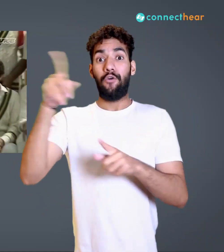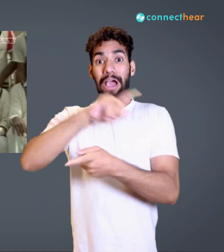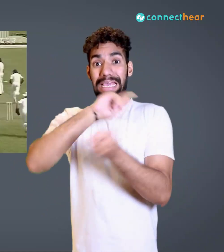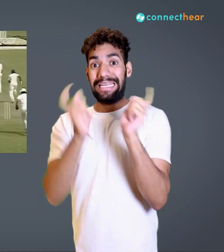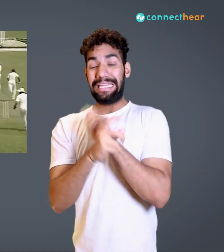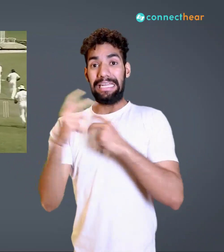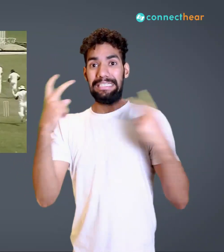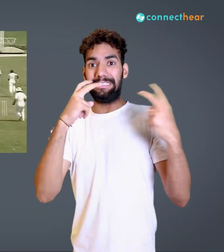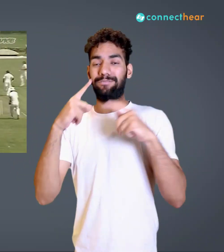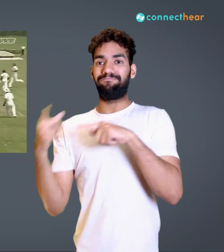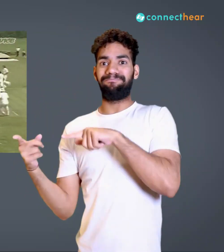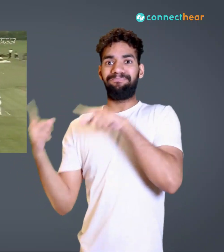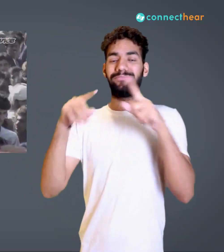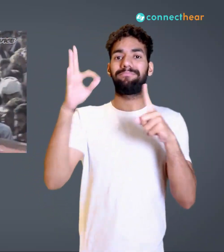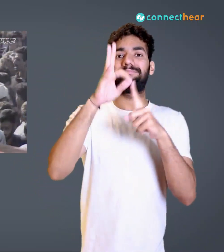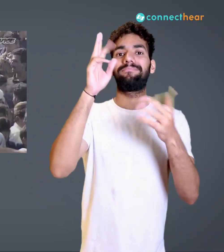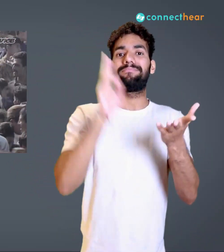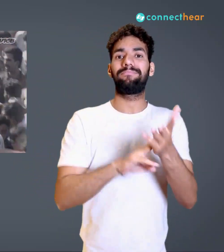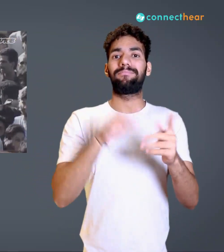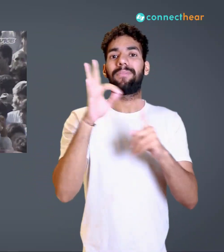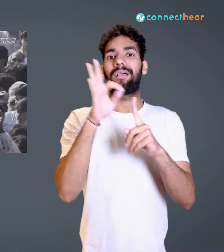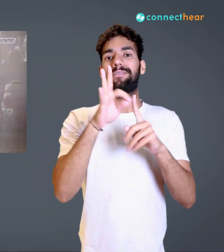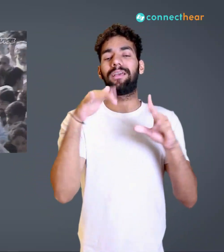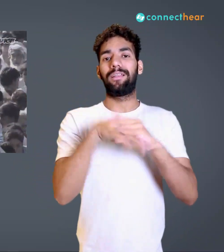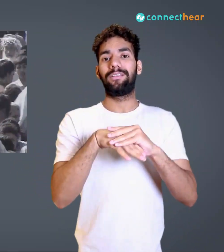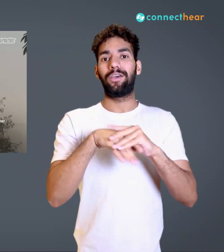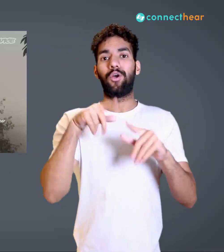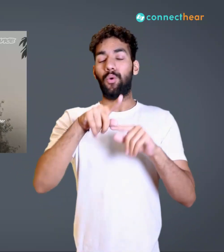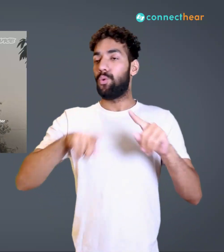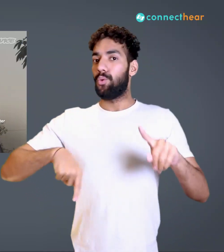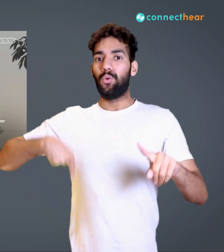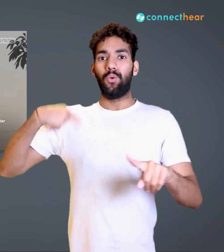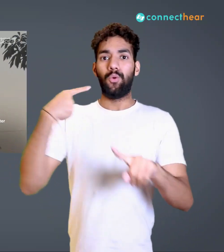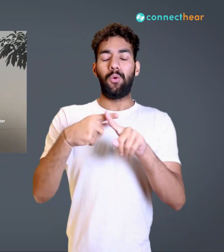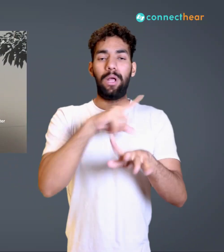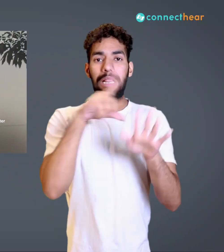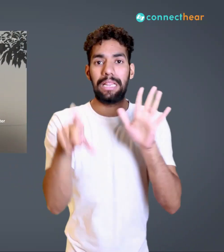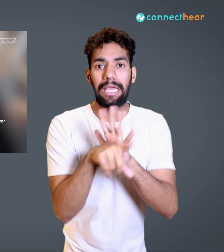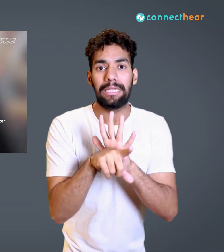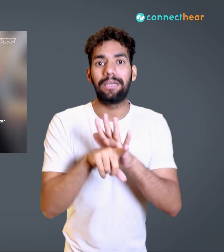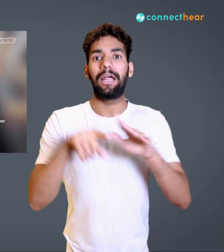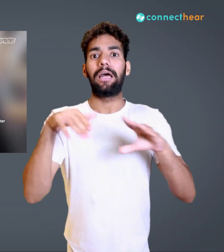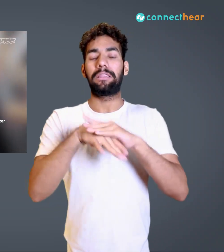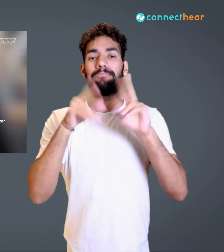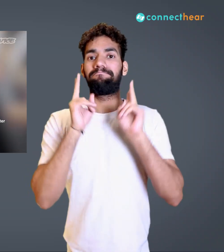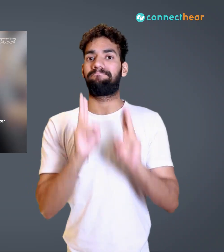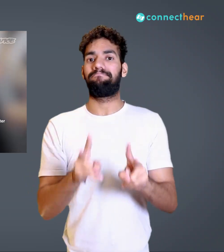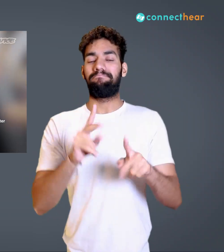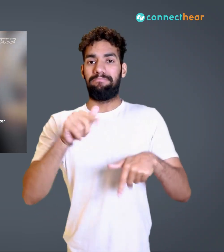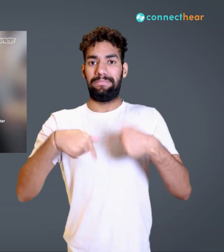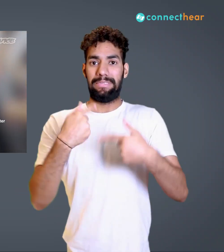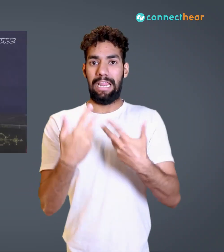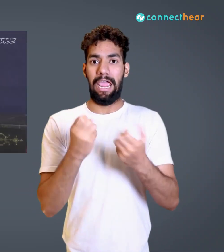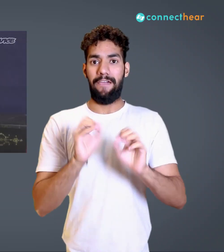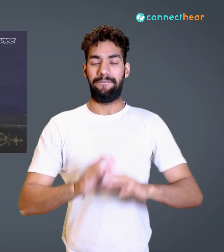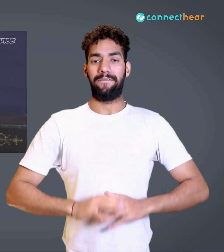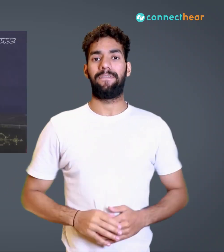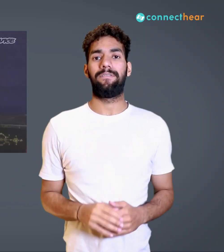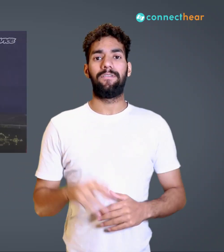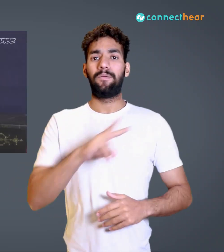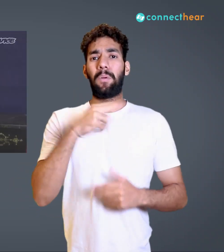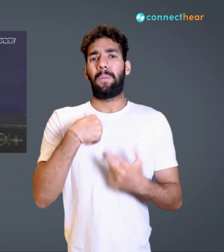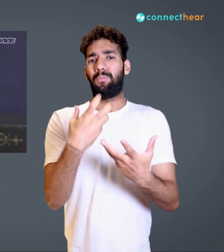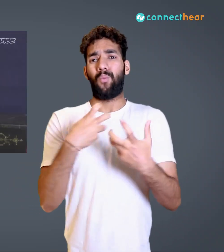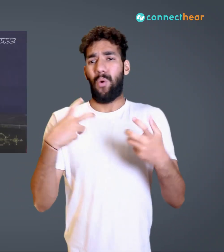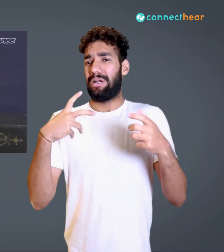cricketing hero to prime minister to an ousted opposition leader fighting for survival. And they want me in